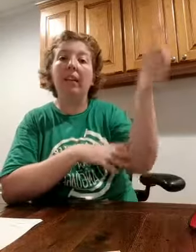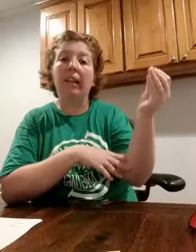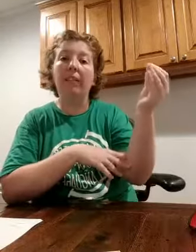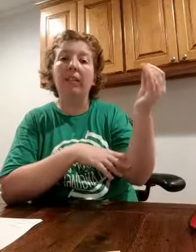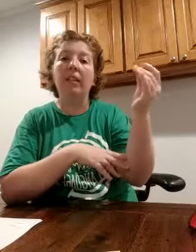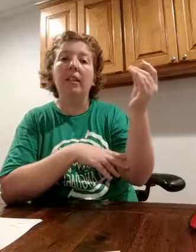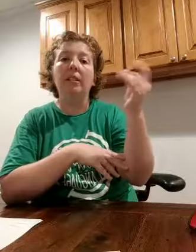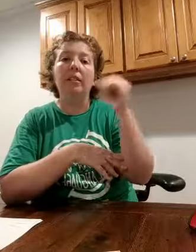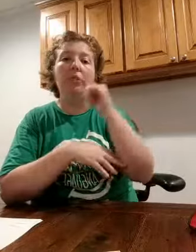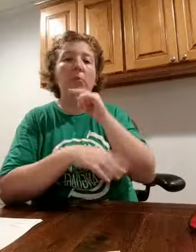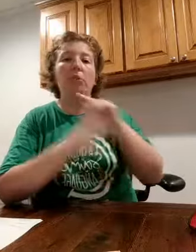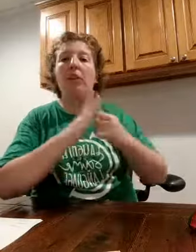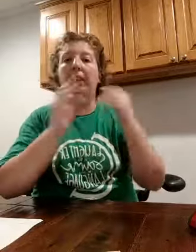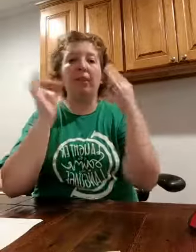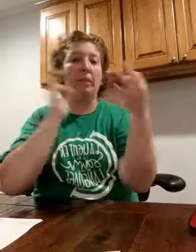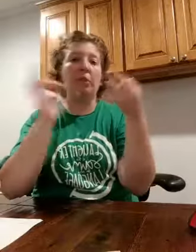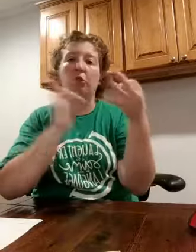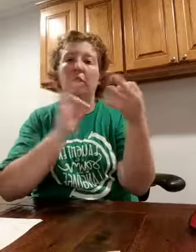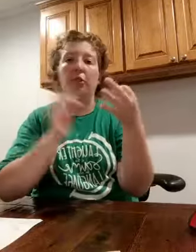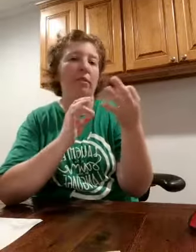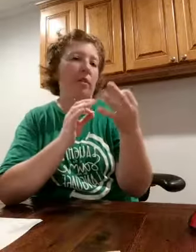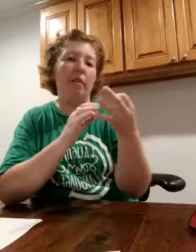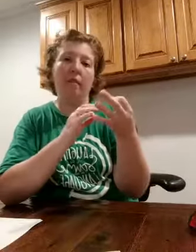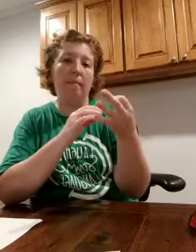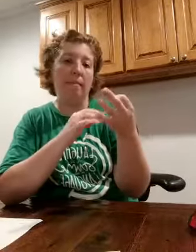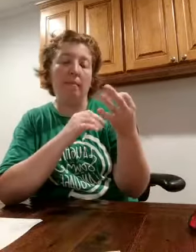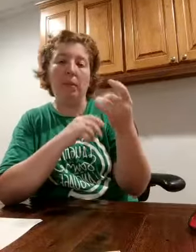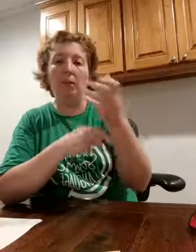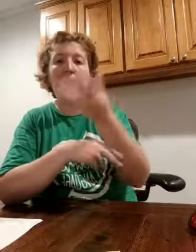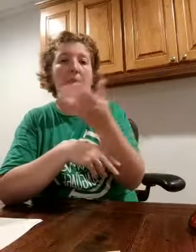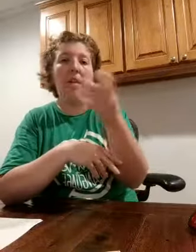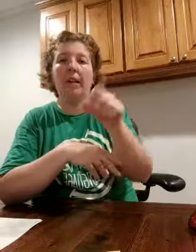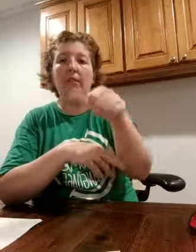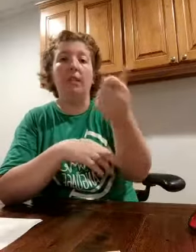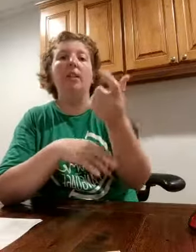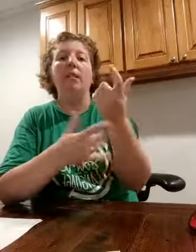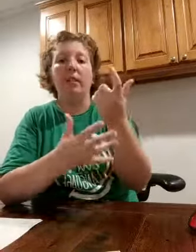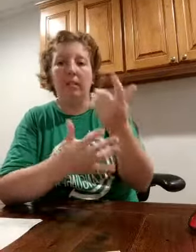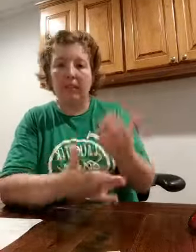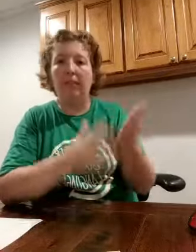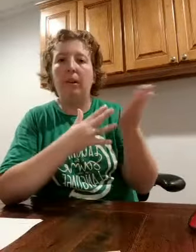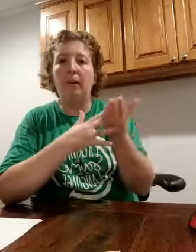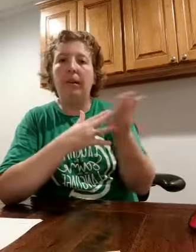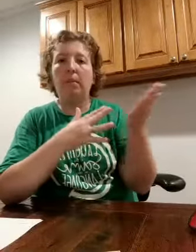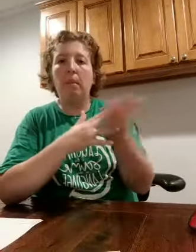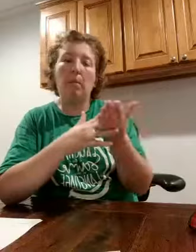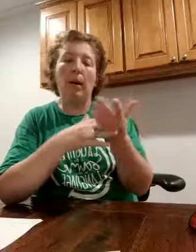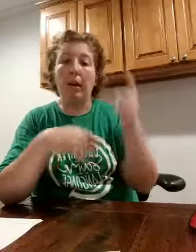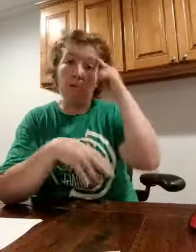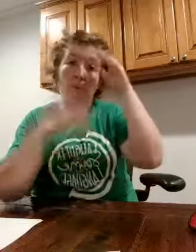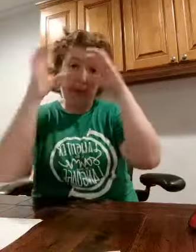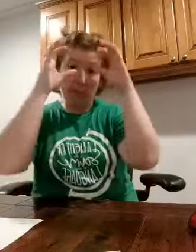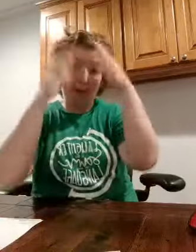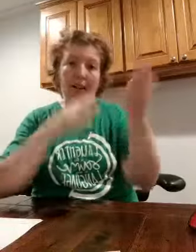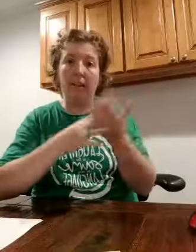leave, don't start giving them instructions on something else. Give them a brain break, one of